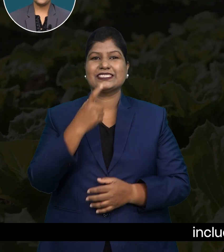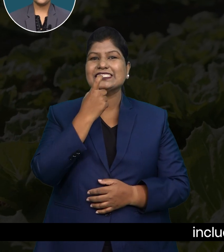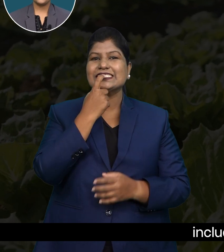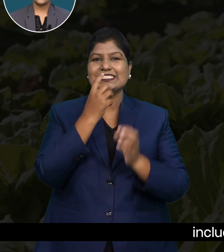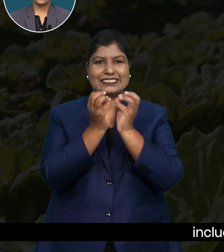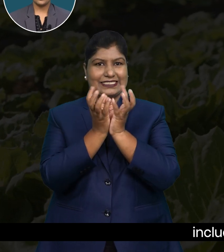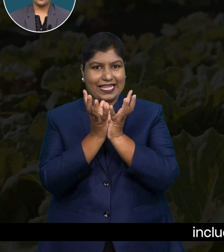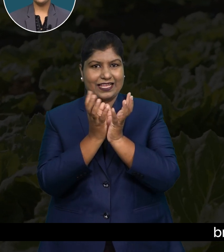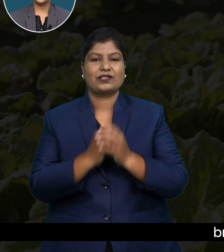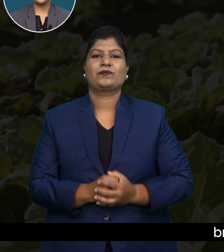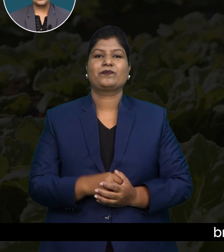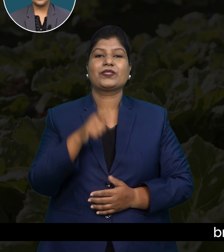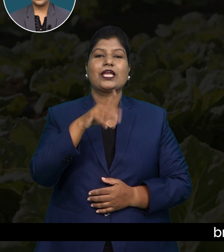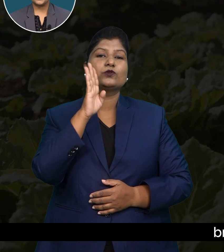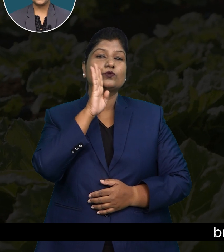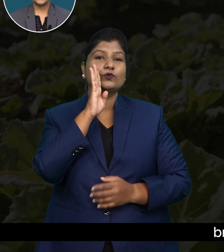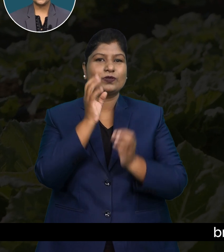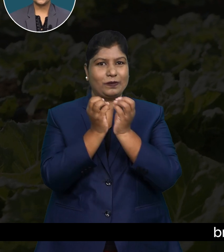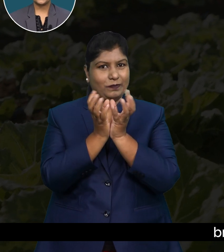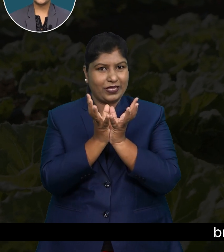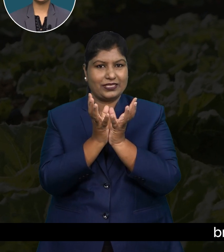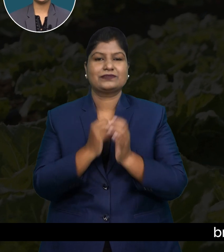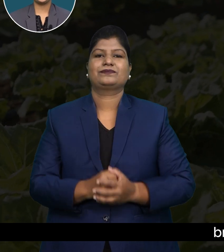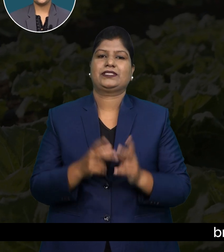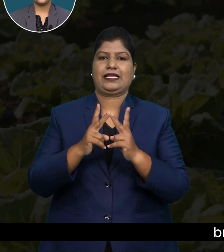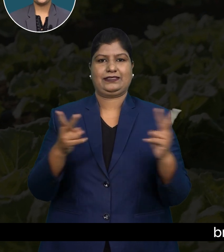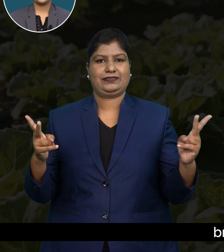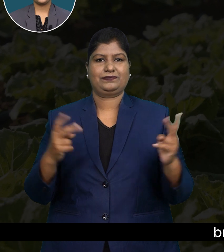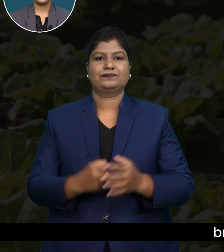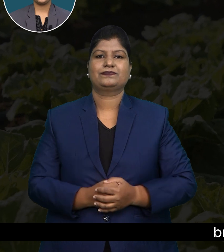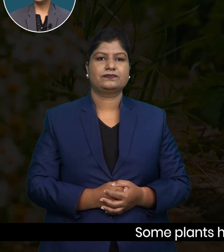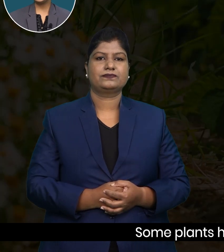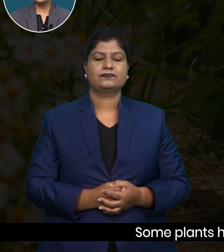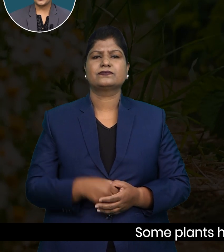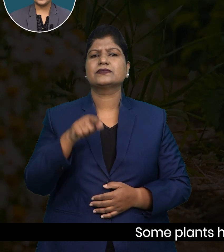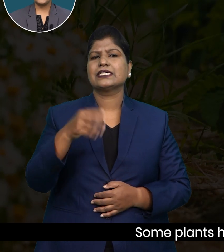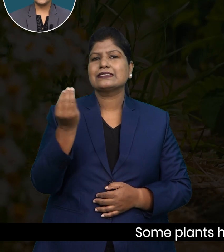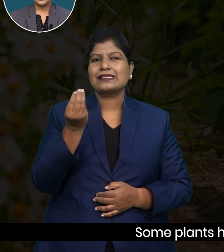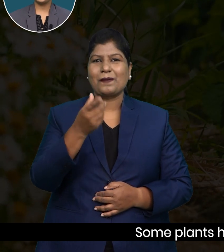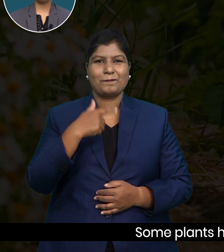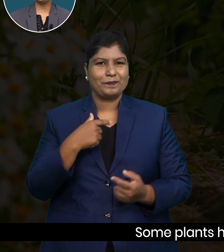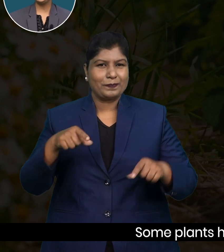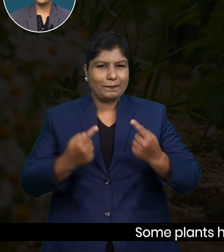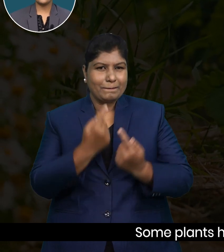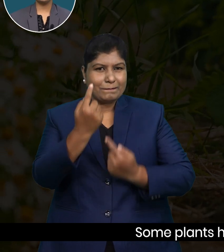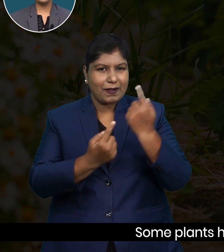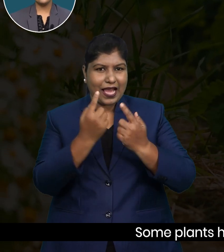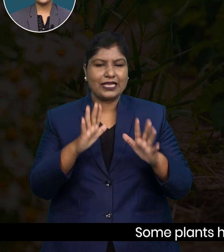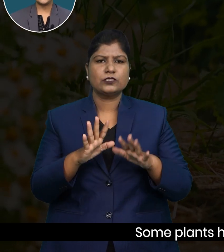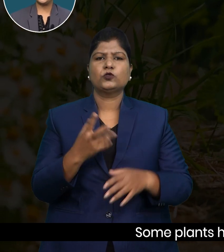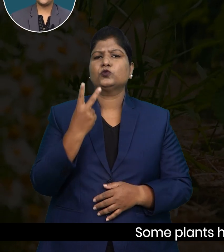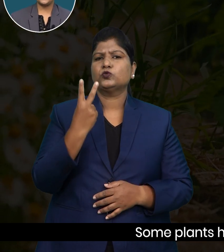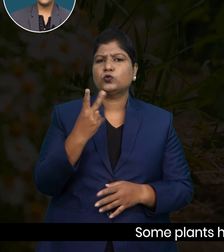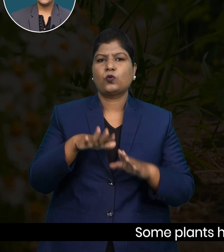cauliflower, broccoli, etc. Some plants have two or